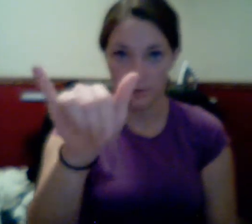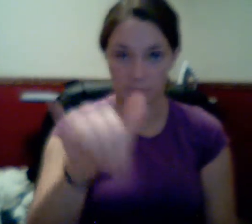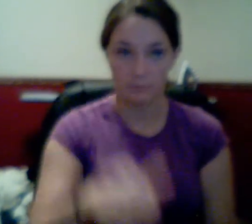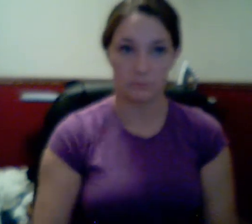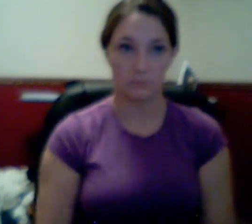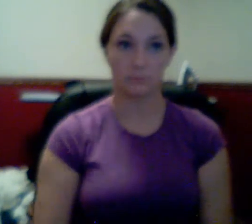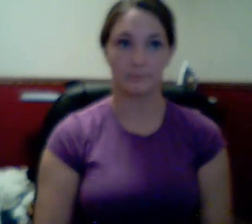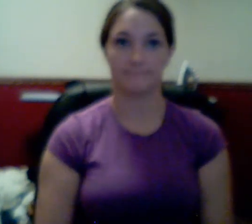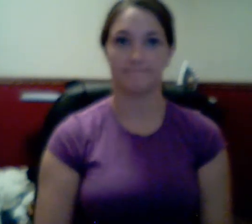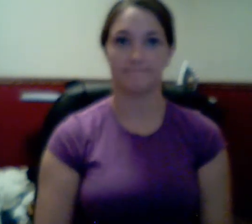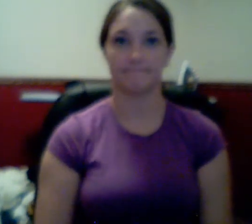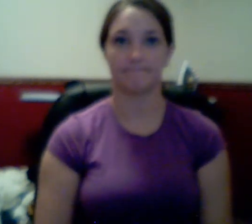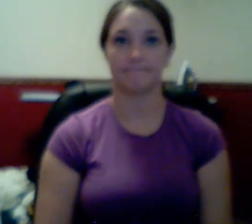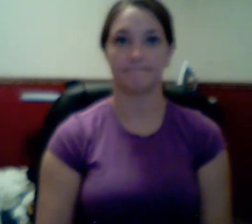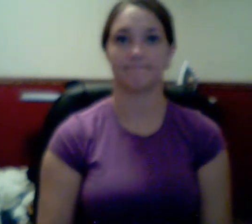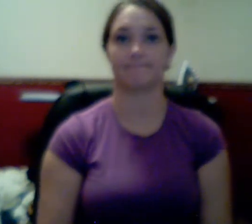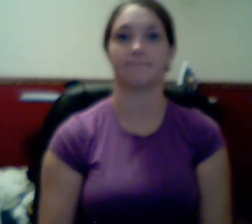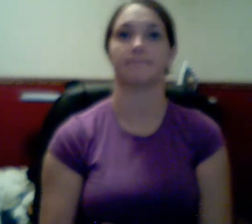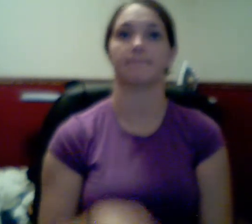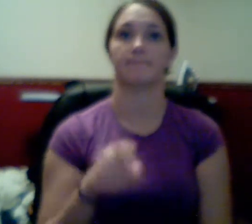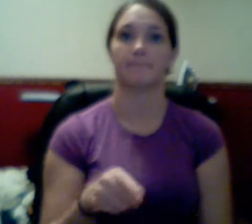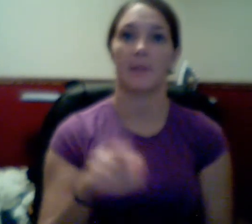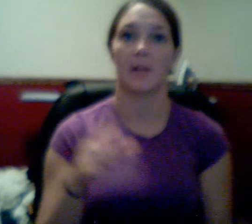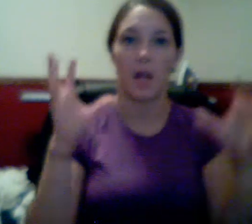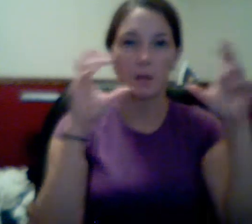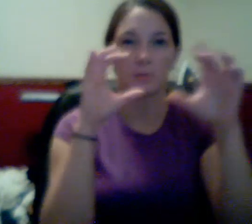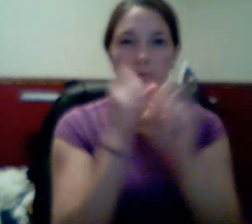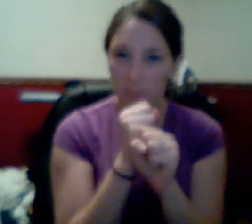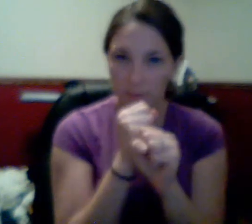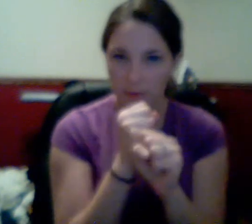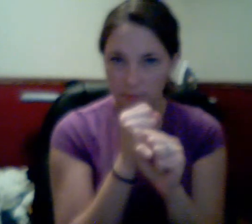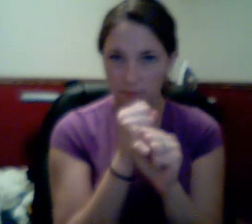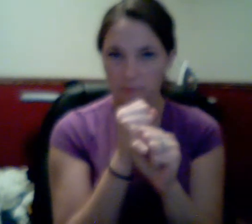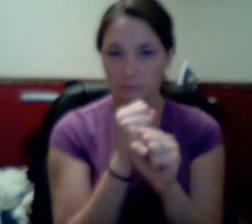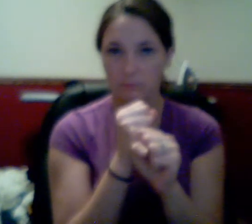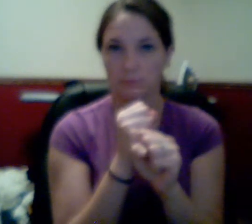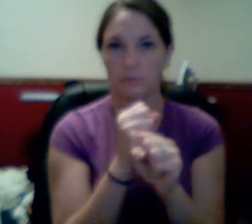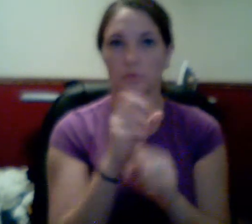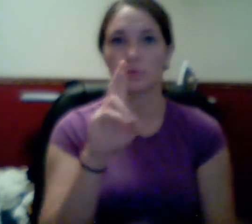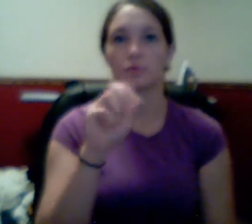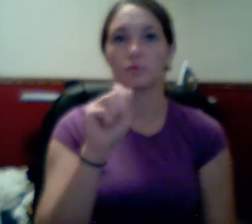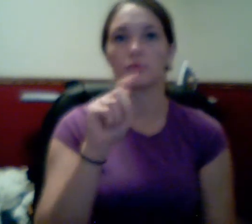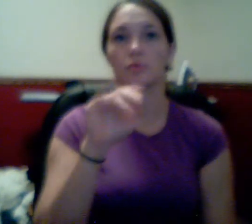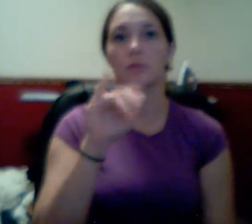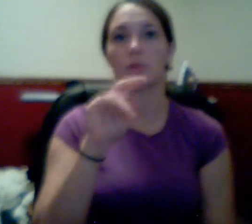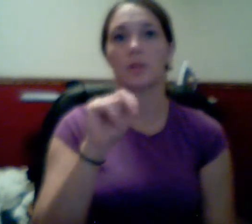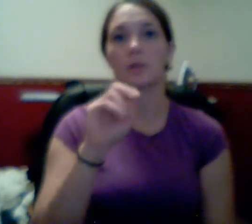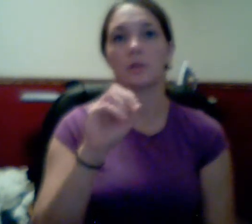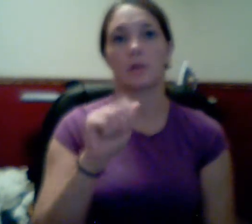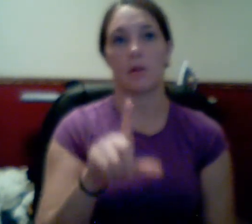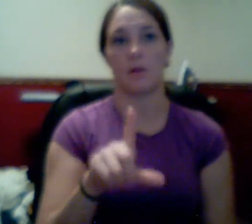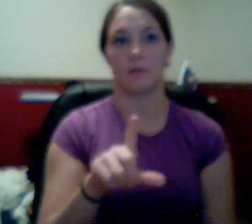And that, in a nutshell, is what the rational numbers are all about. Here's some examples of these. Okay?